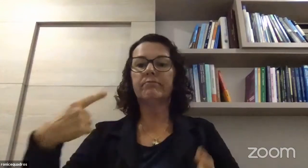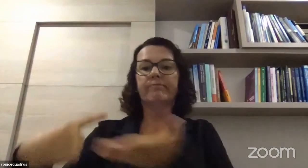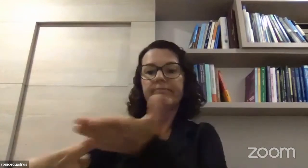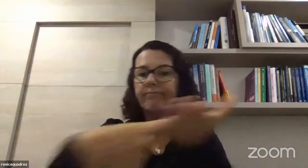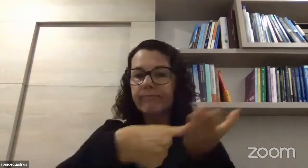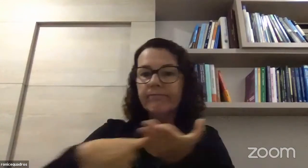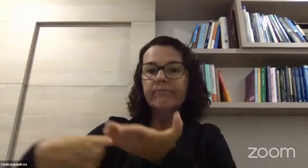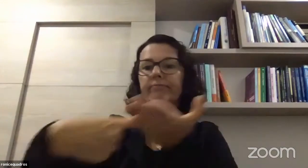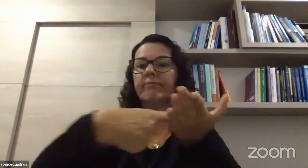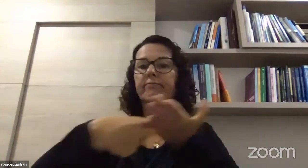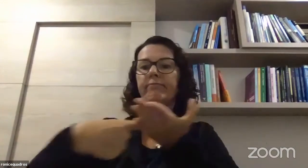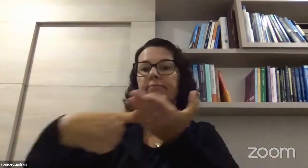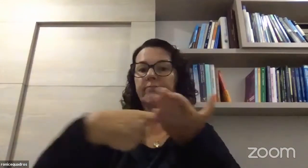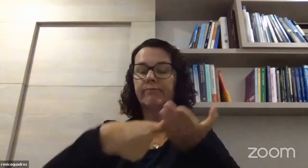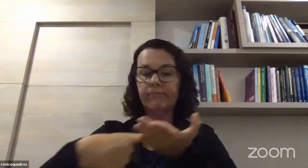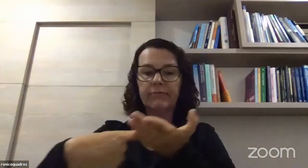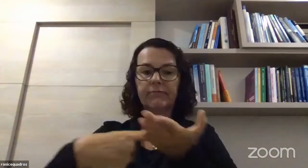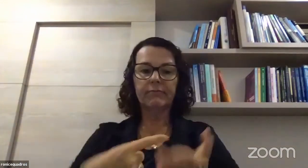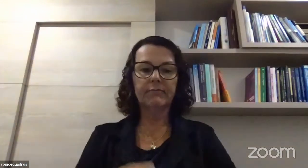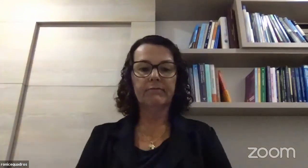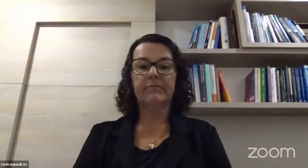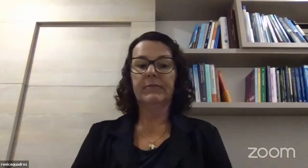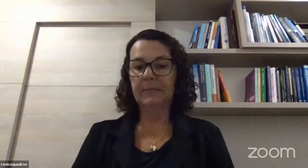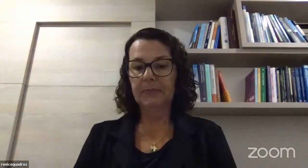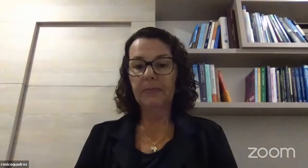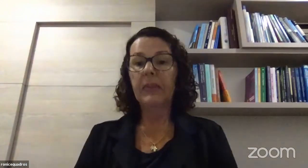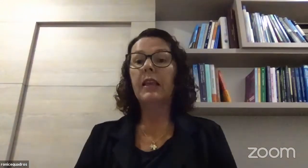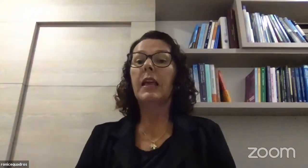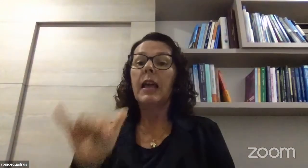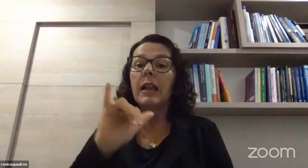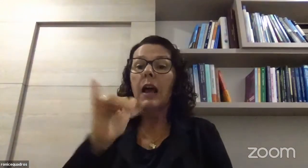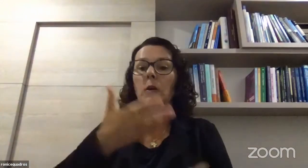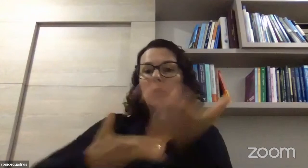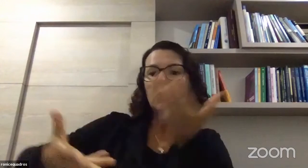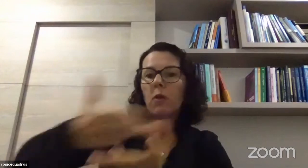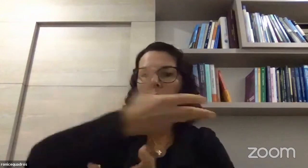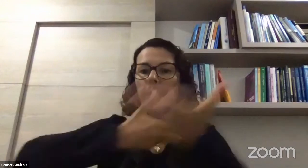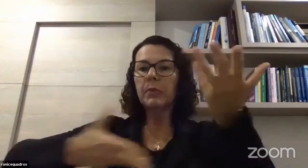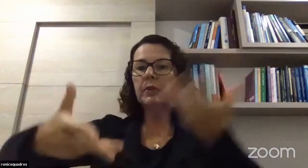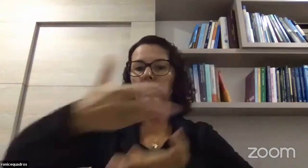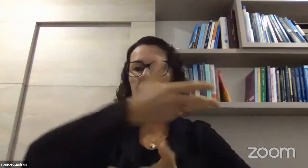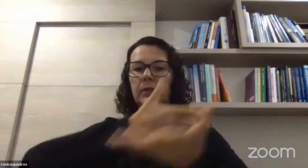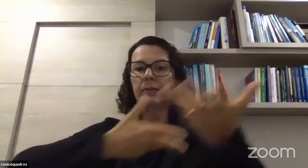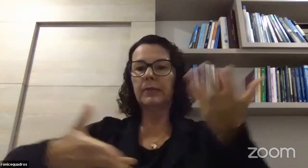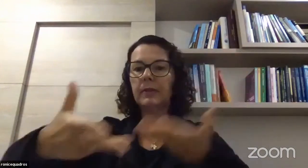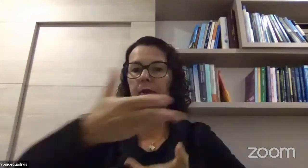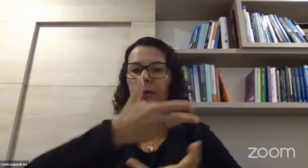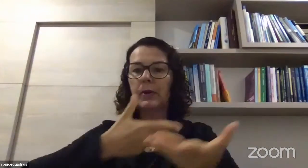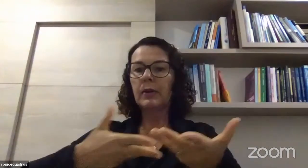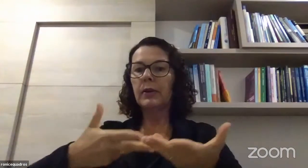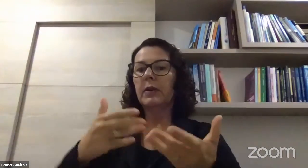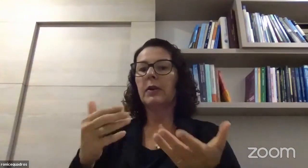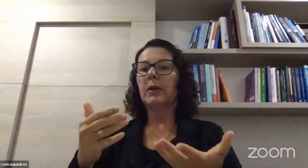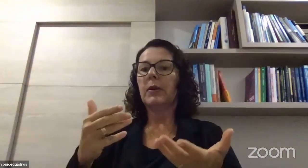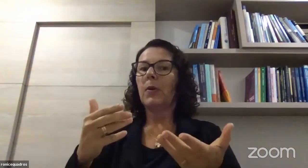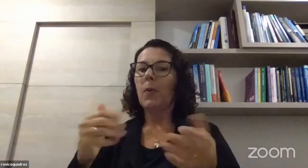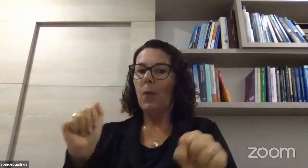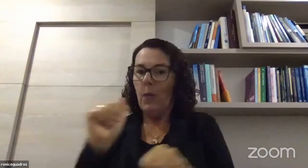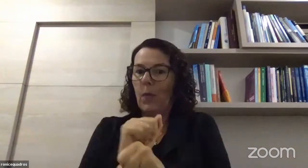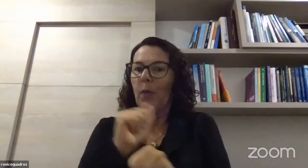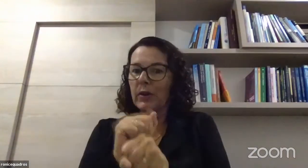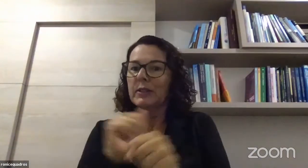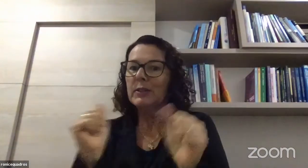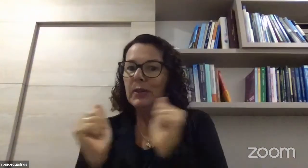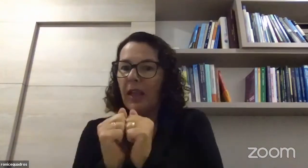members in government, and they are a part of this process of planning for deaf education and